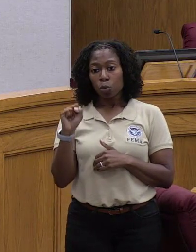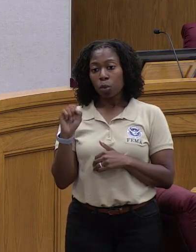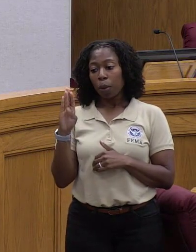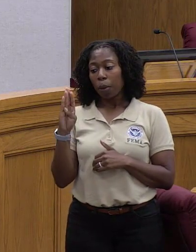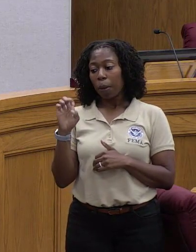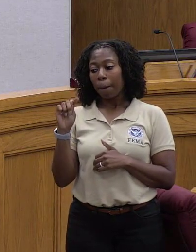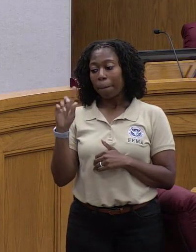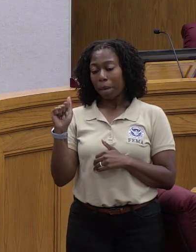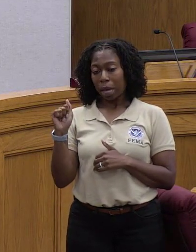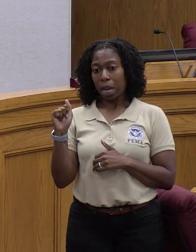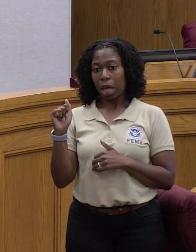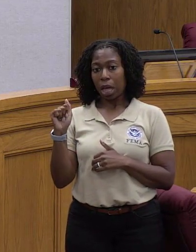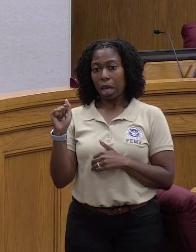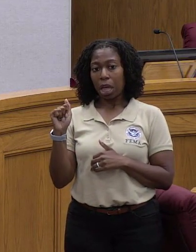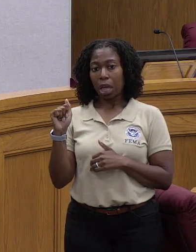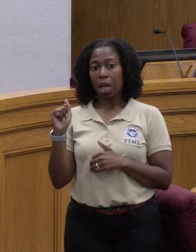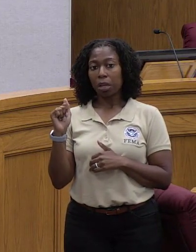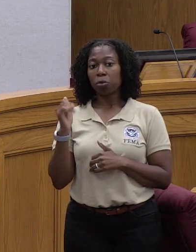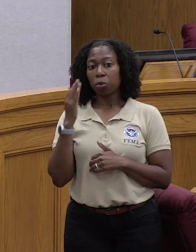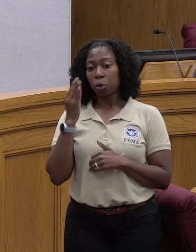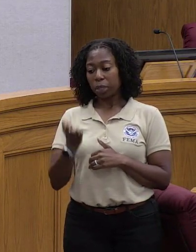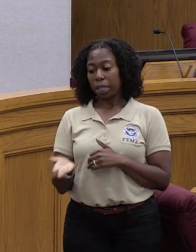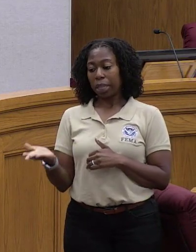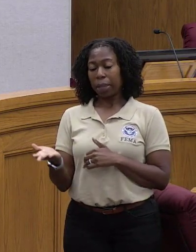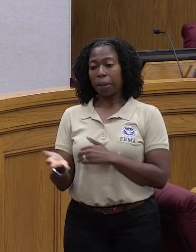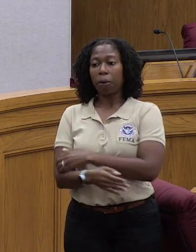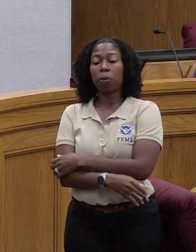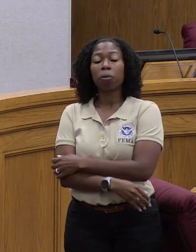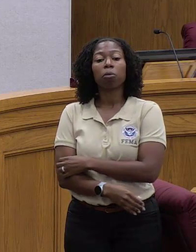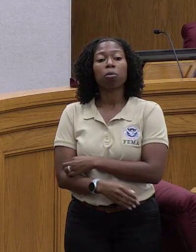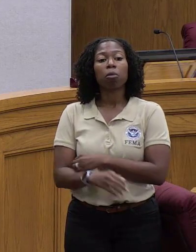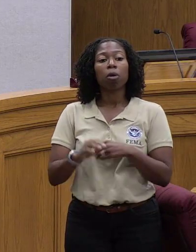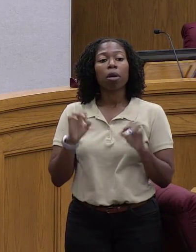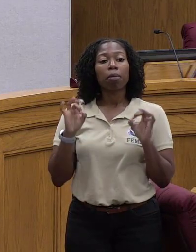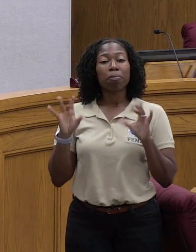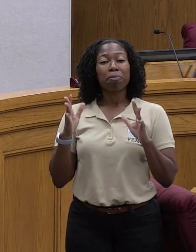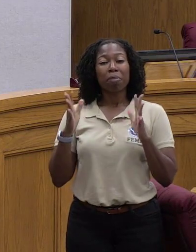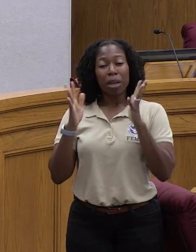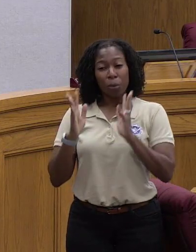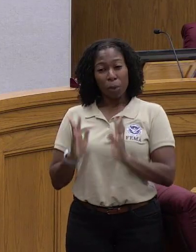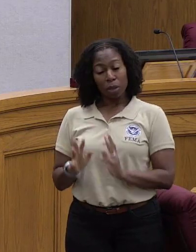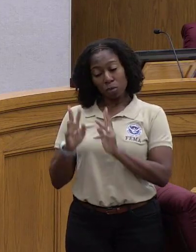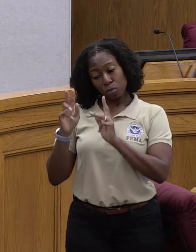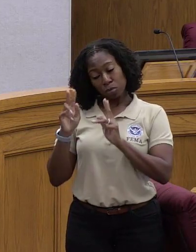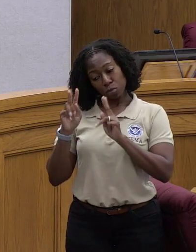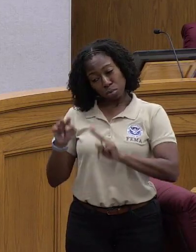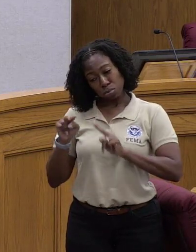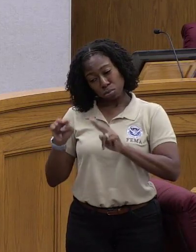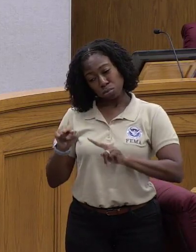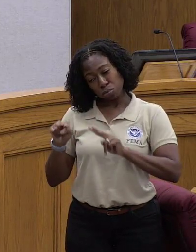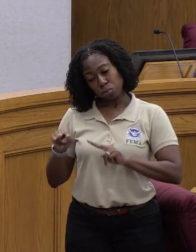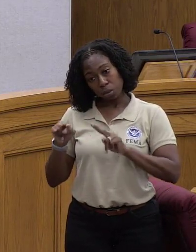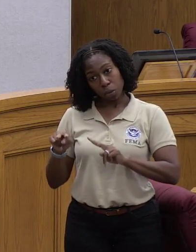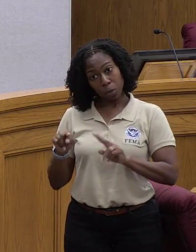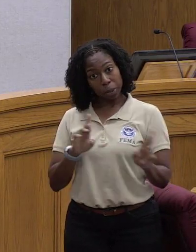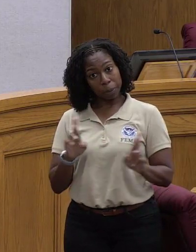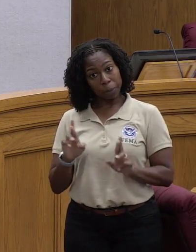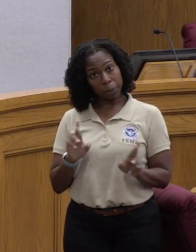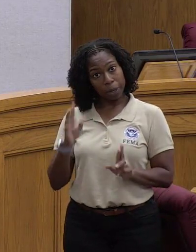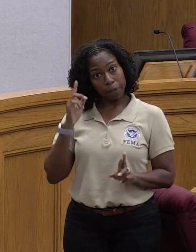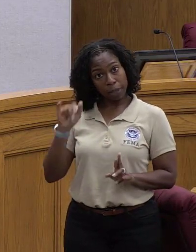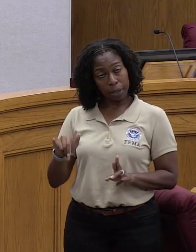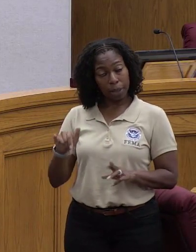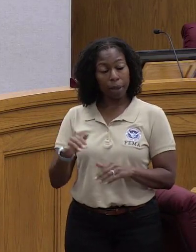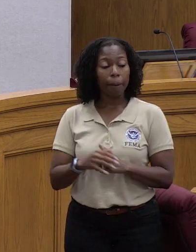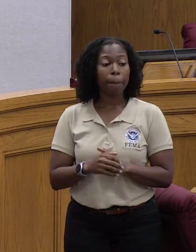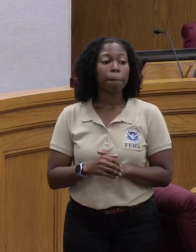radar. While bad weather of any kind can affect restoration efforts, we are tracking the storm closely and preparing for it. We have also